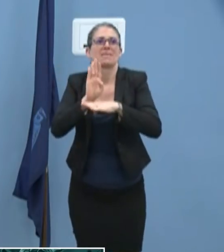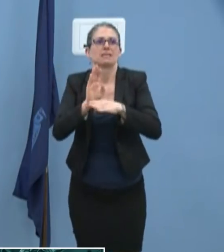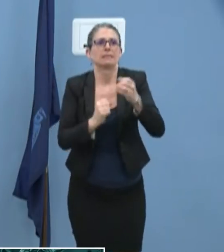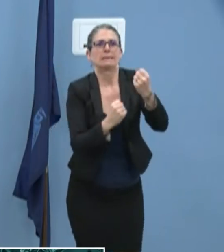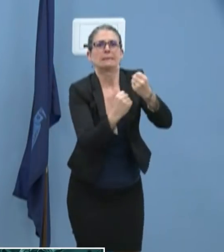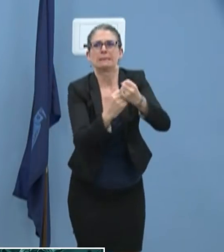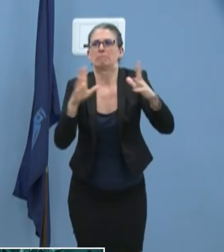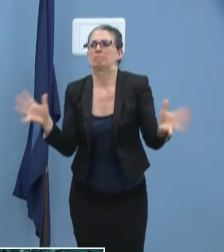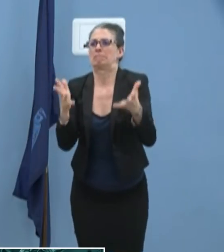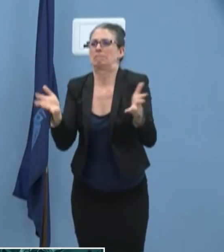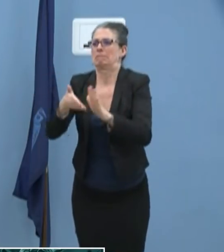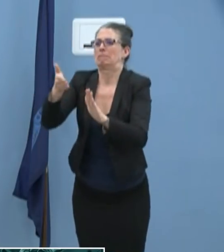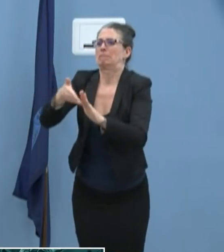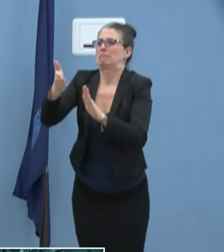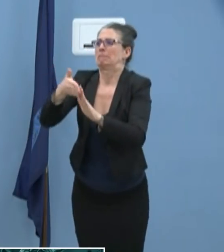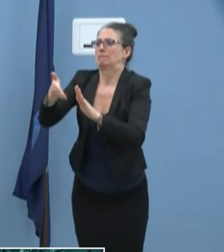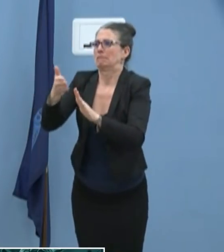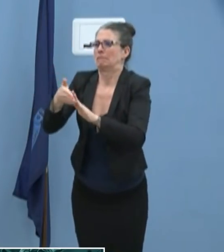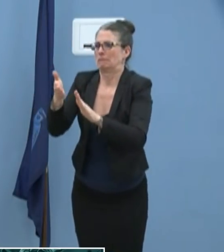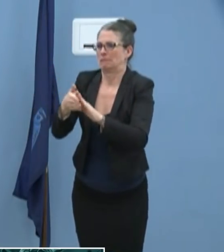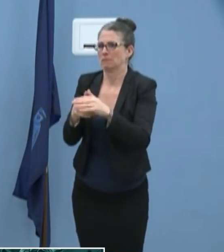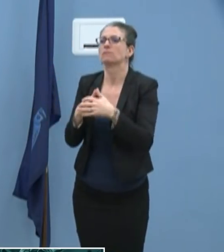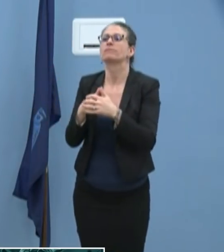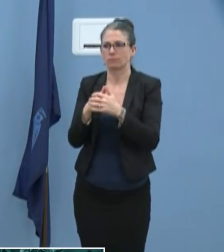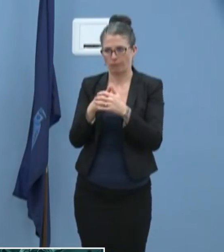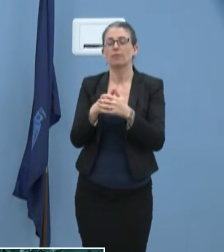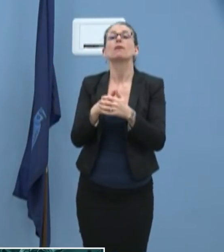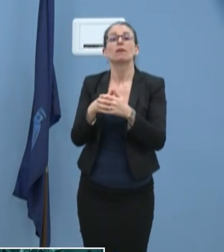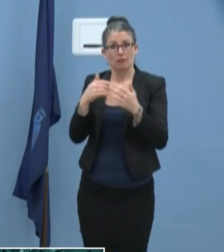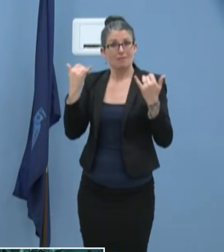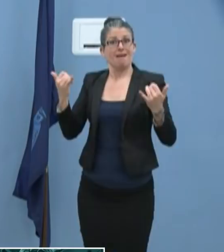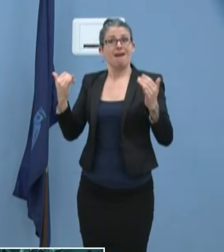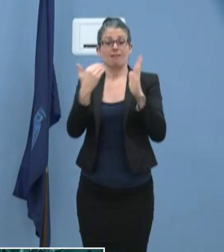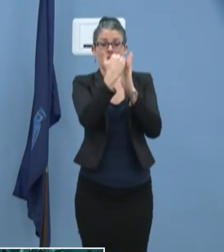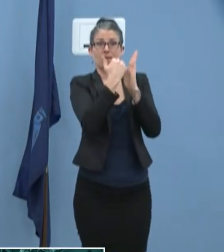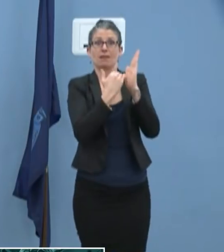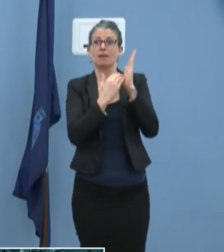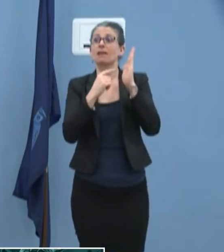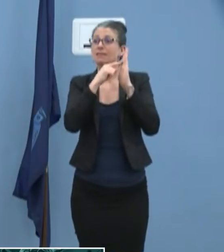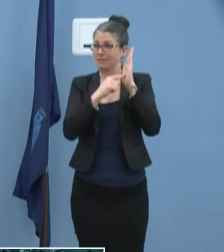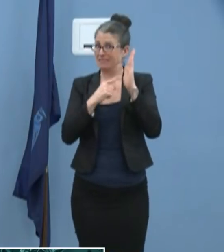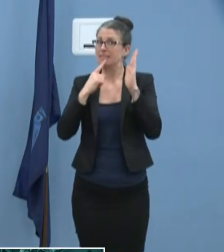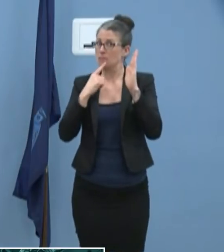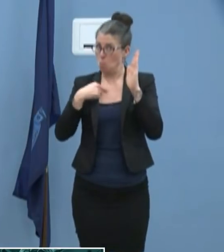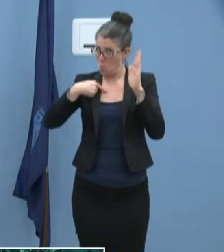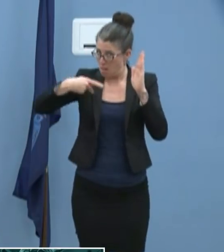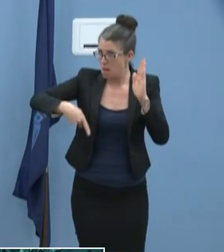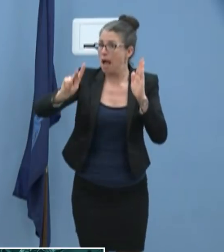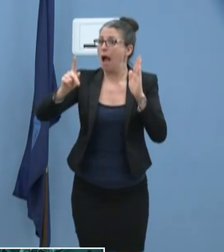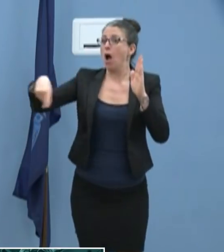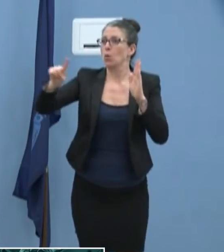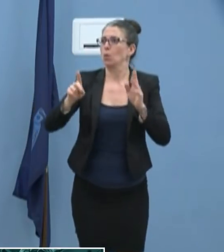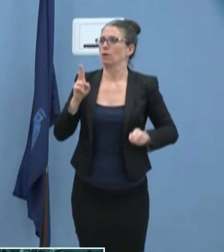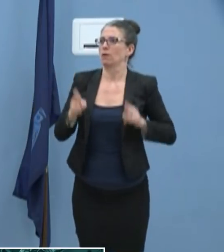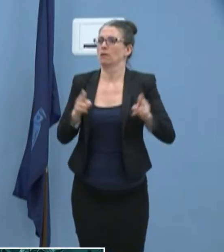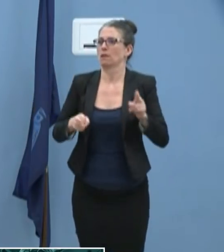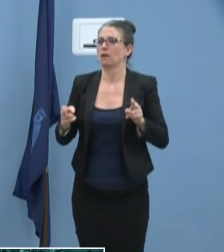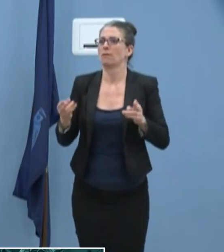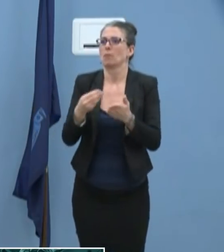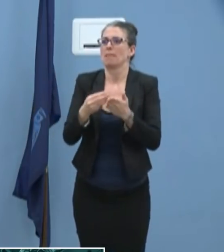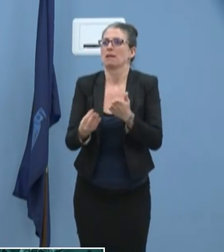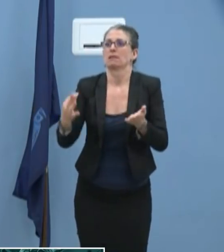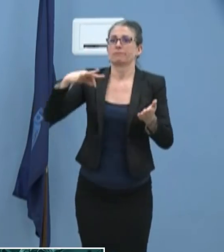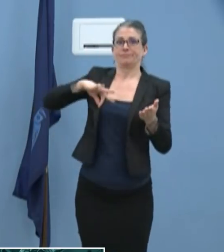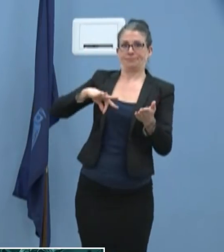allowed expedited approval for unemployment benefits for those unable to work as a result of COVID-19 without